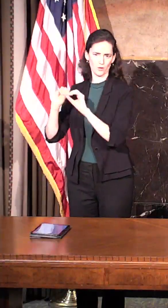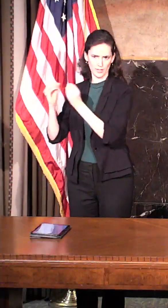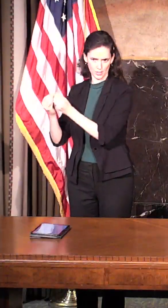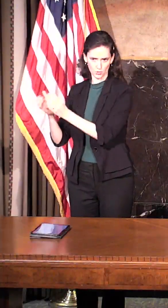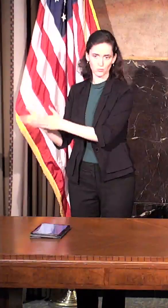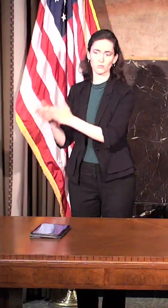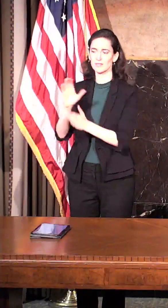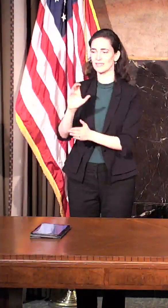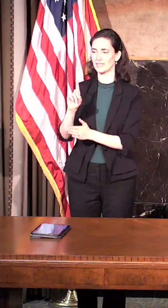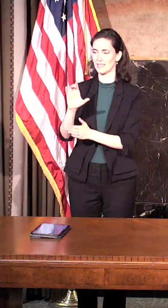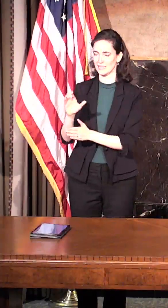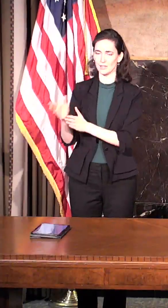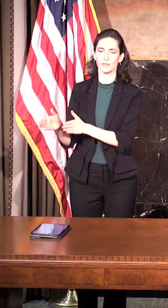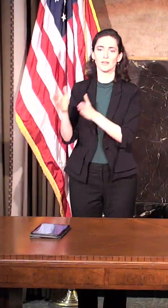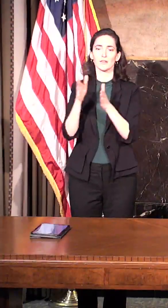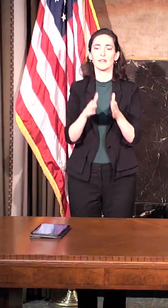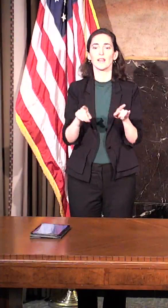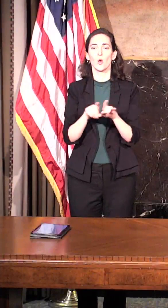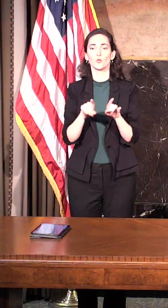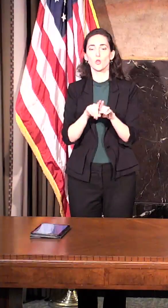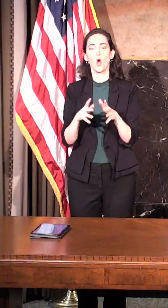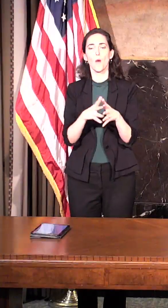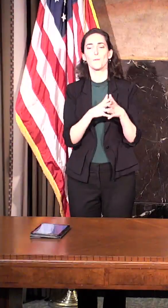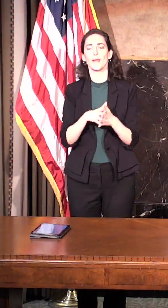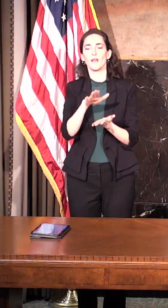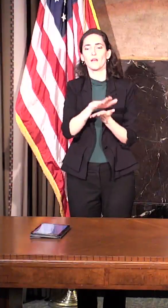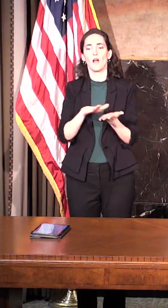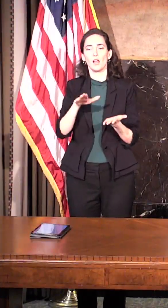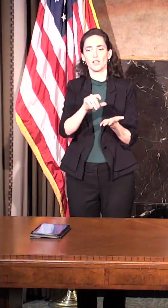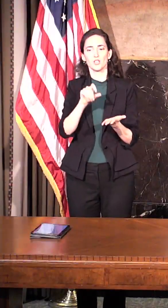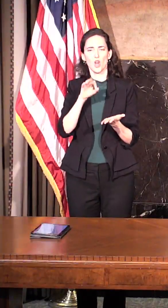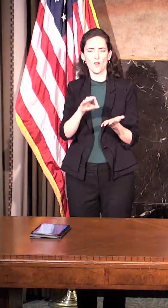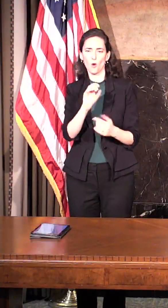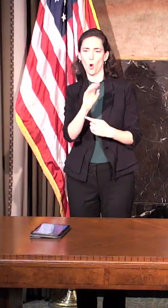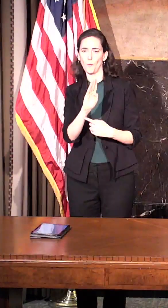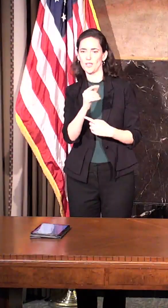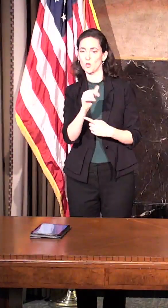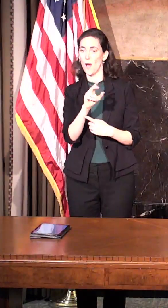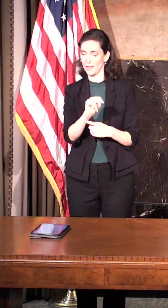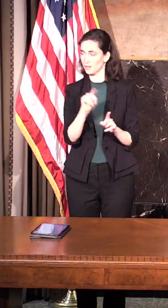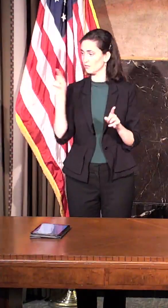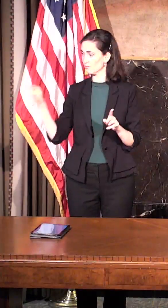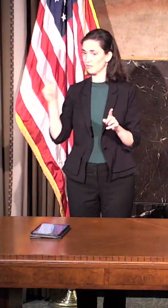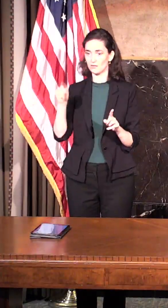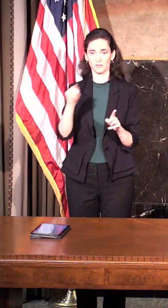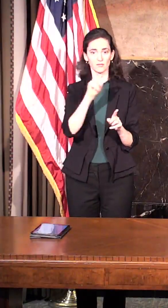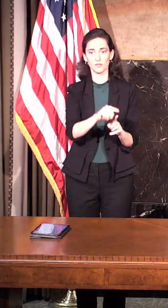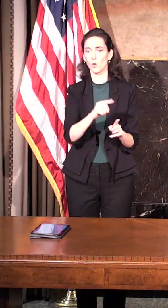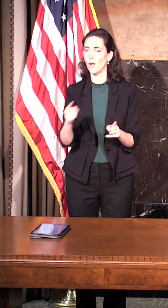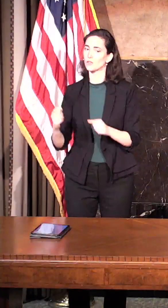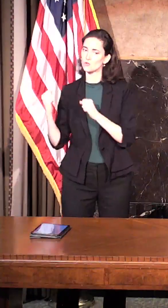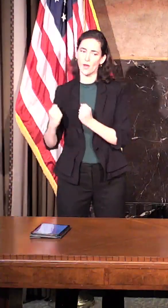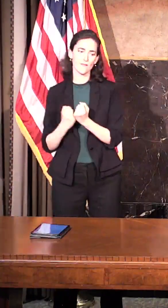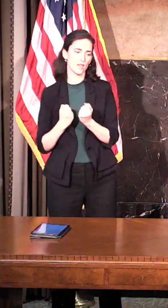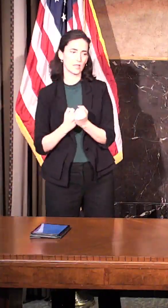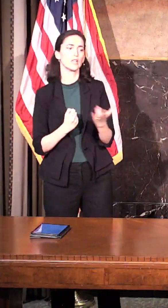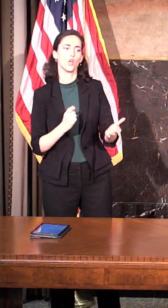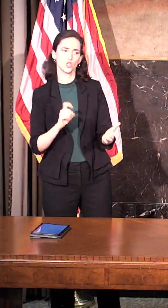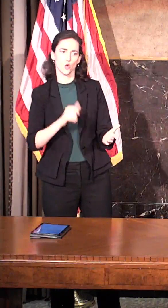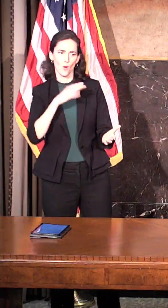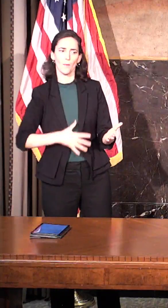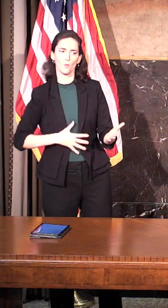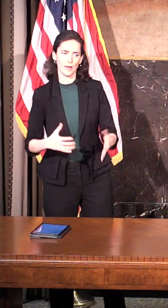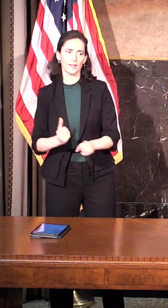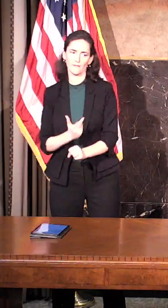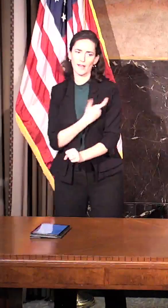and the American College of Obstetrics and Gynecology are very clear. They advocate strongly that pregnant women have access to this vaccine,